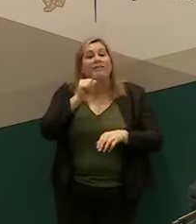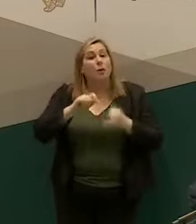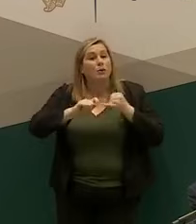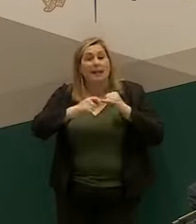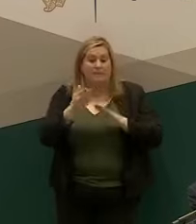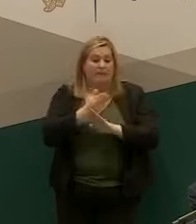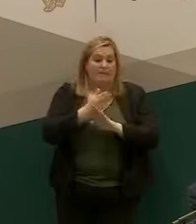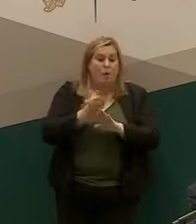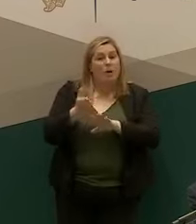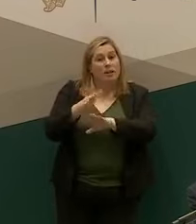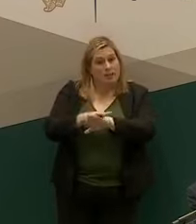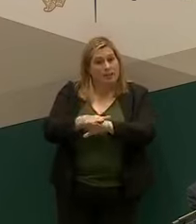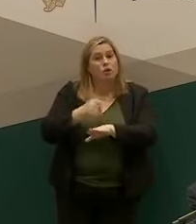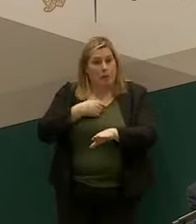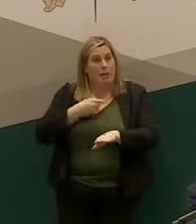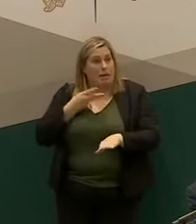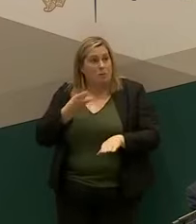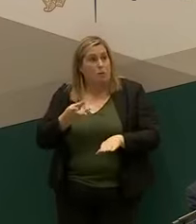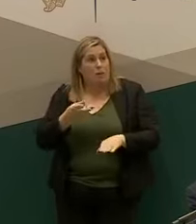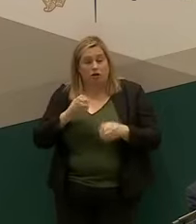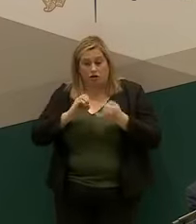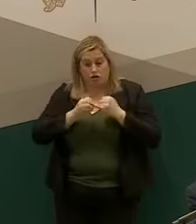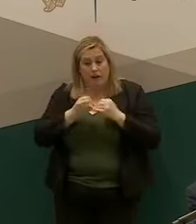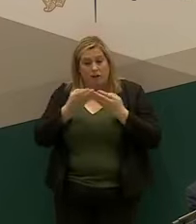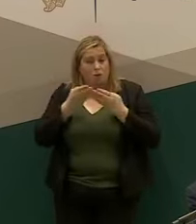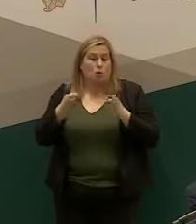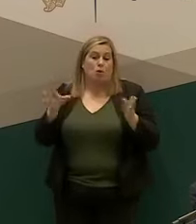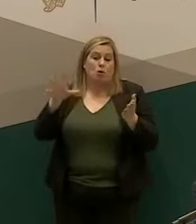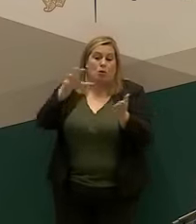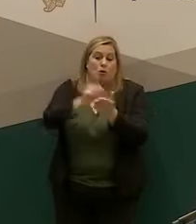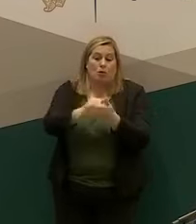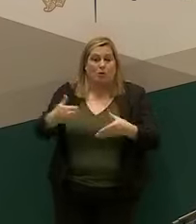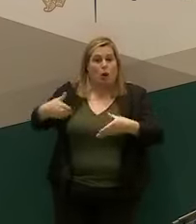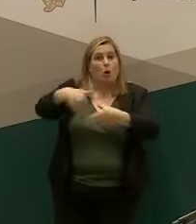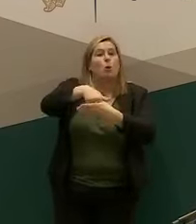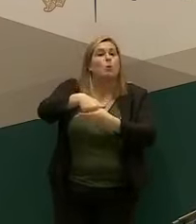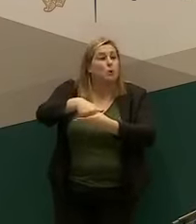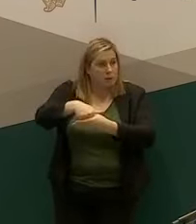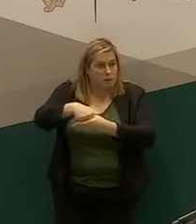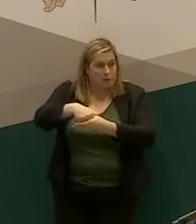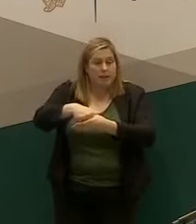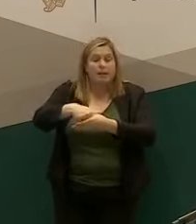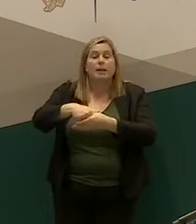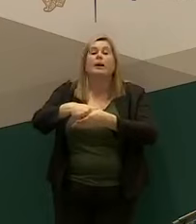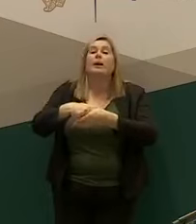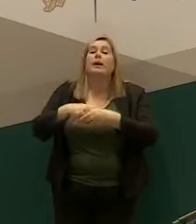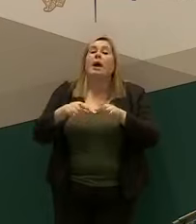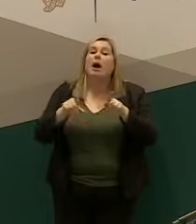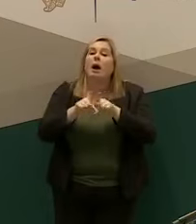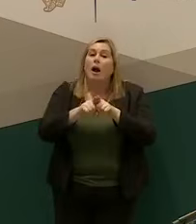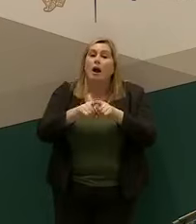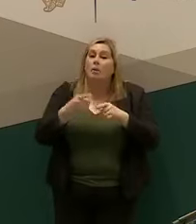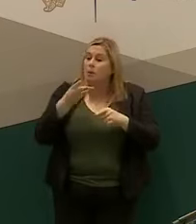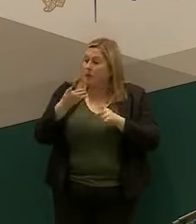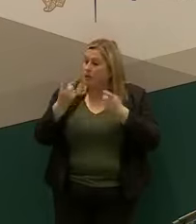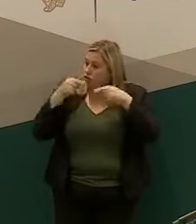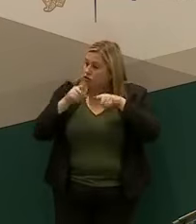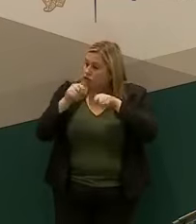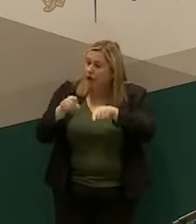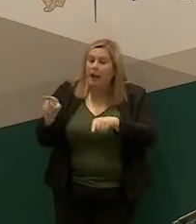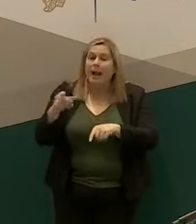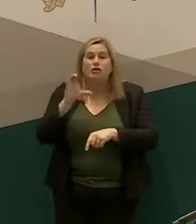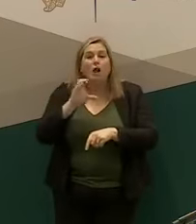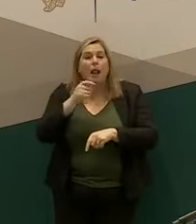So we're seeking to broaden the case definition so that we catch more of those, if that's the case. We're also going to track, as Colm has said,